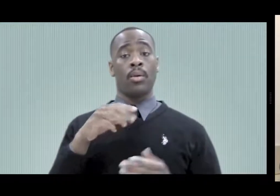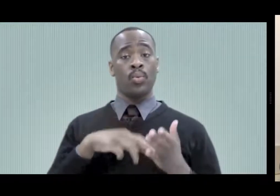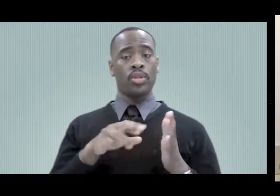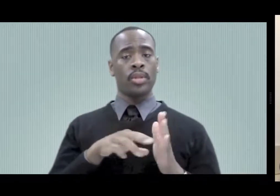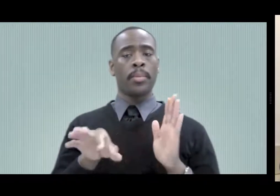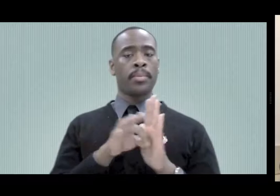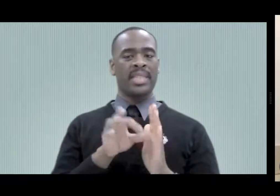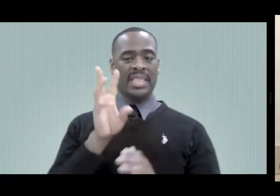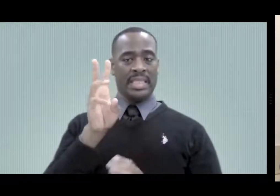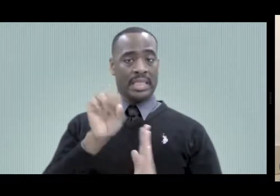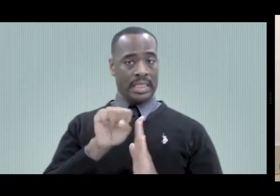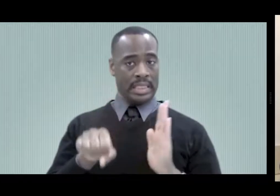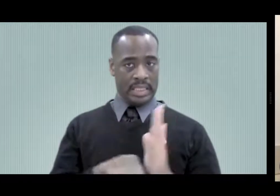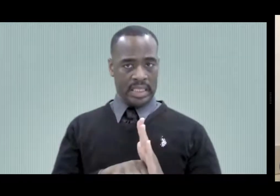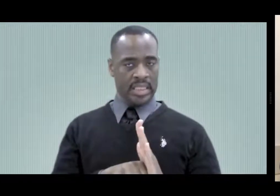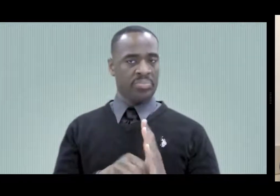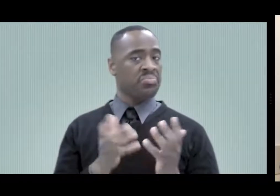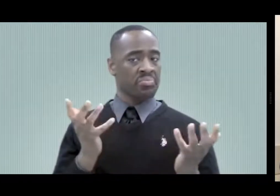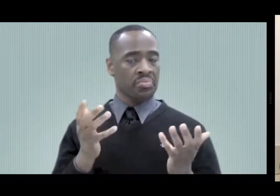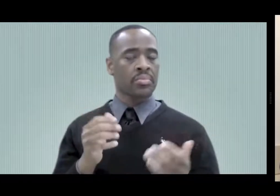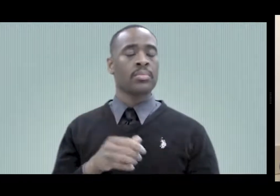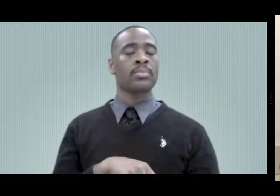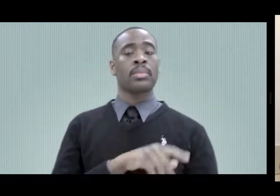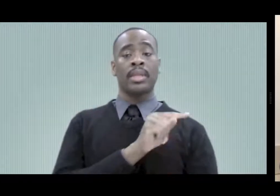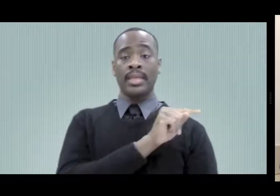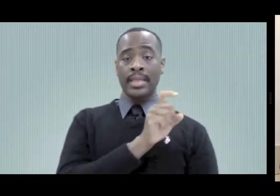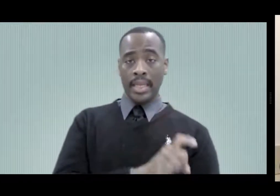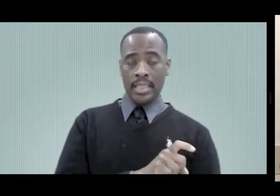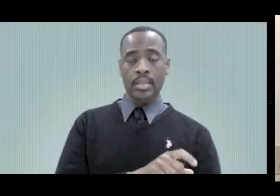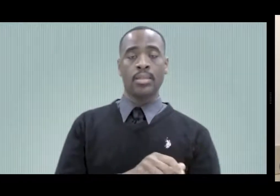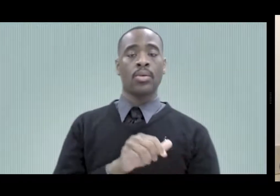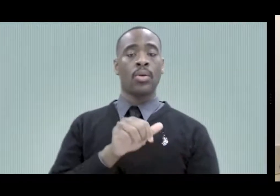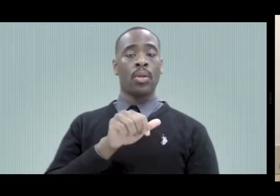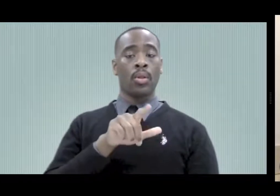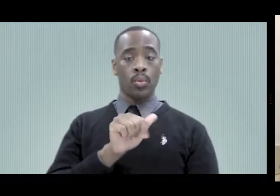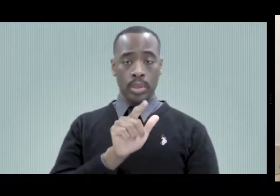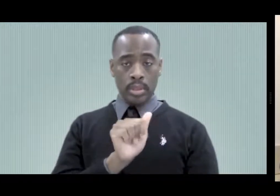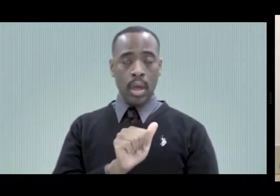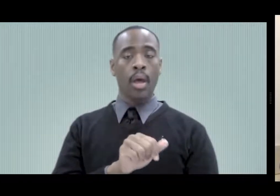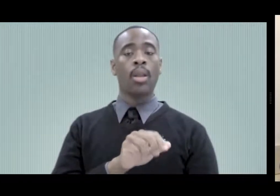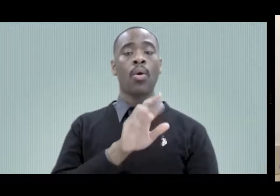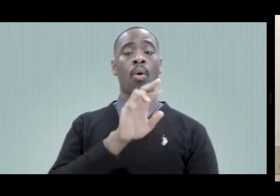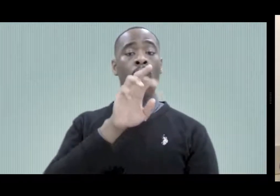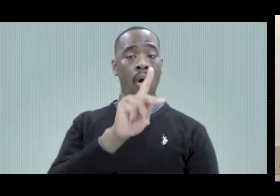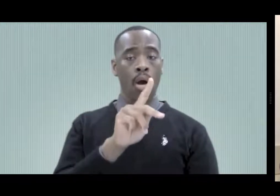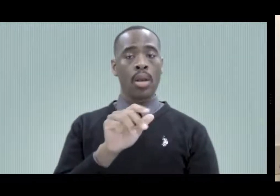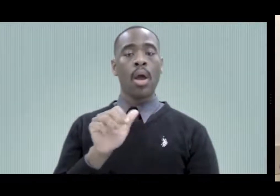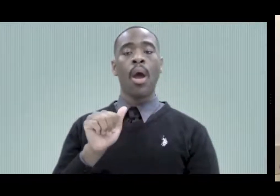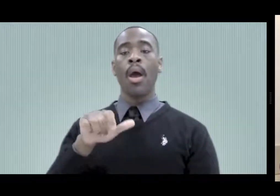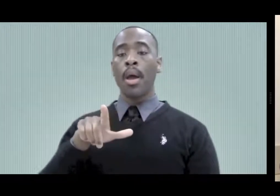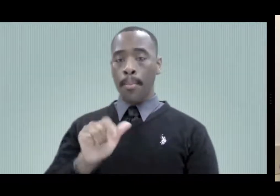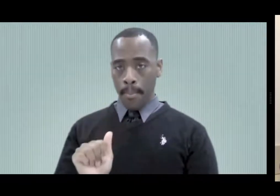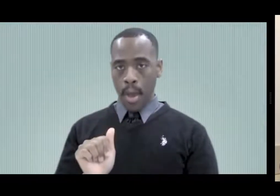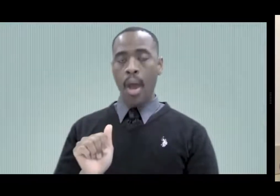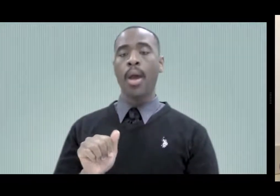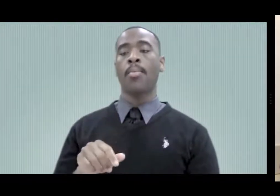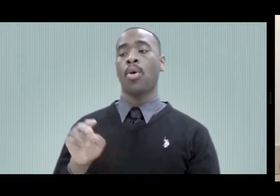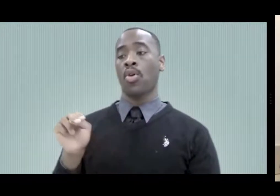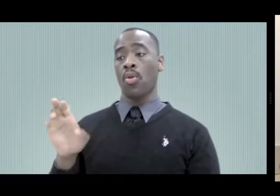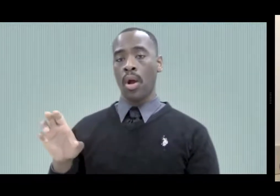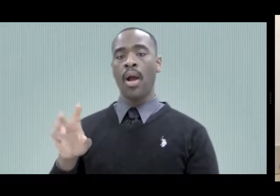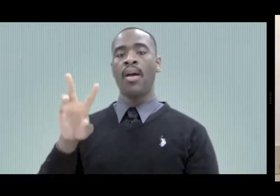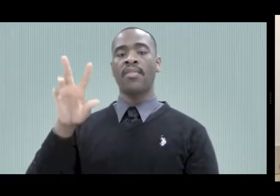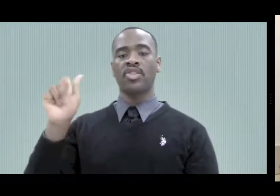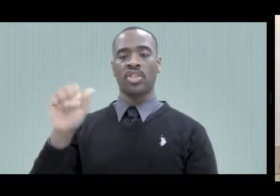students and white deaf students were separated, which contributed to the variation. So we